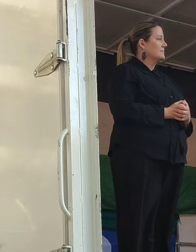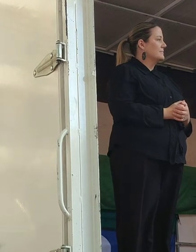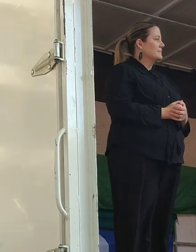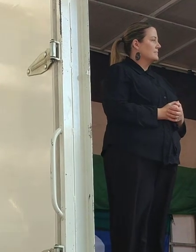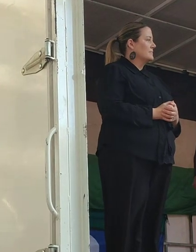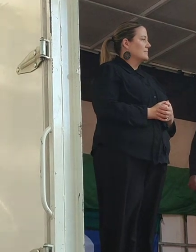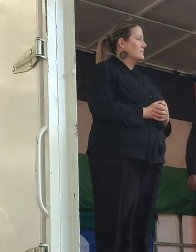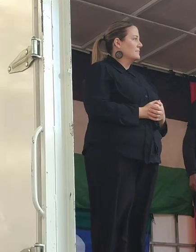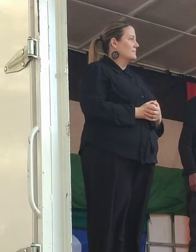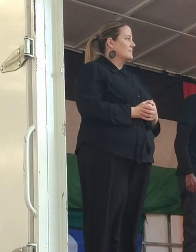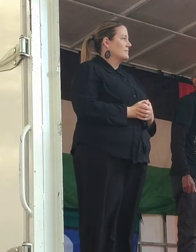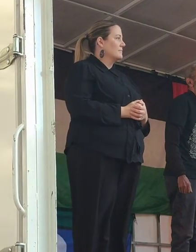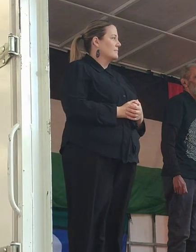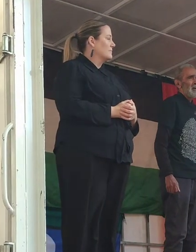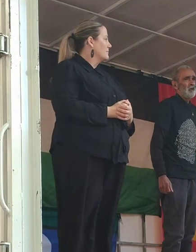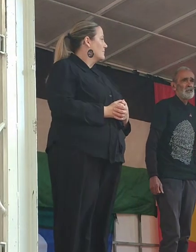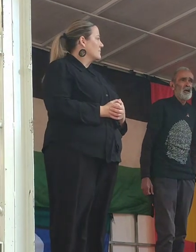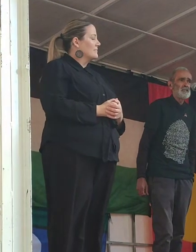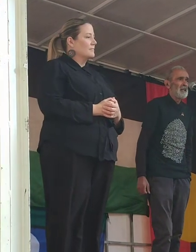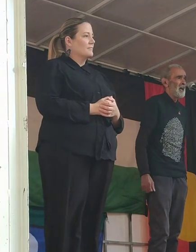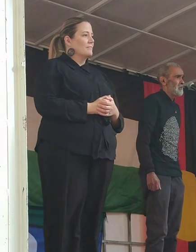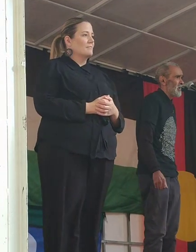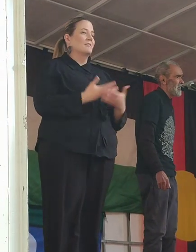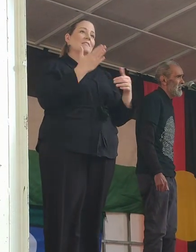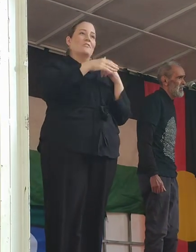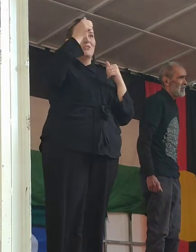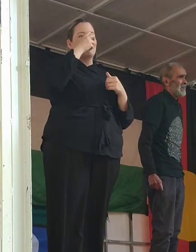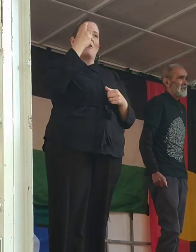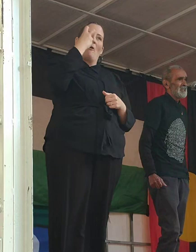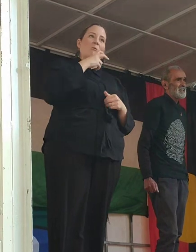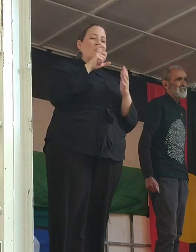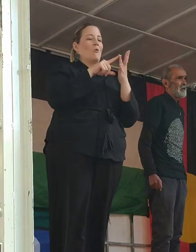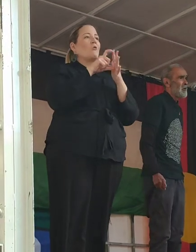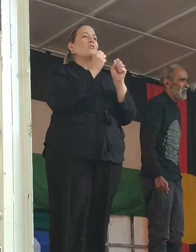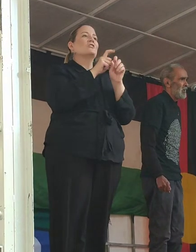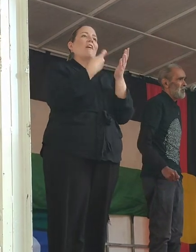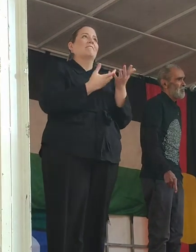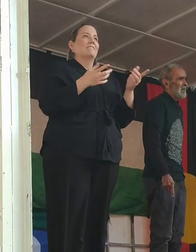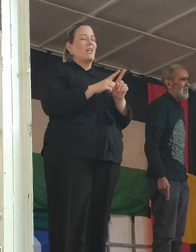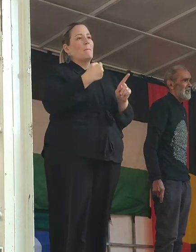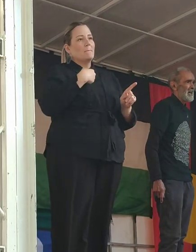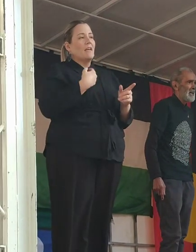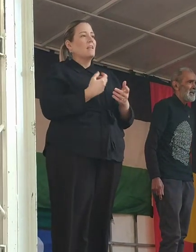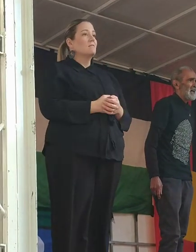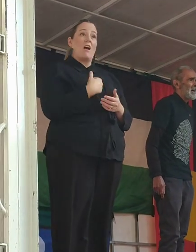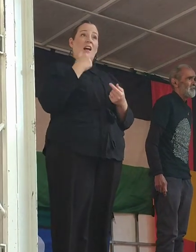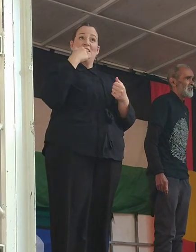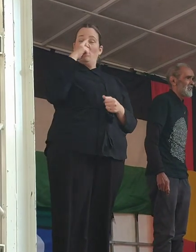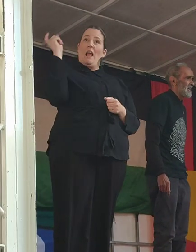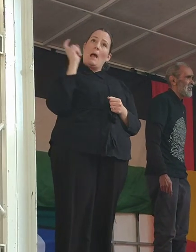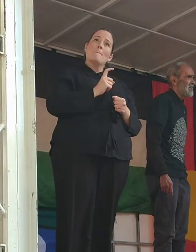And if an old codger like me can still make it here